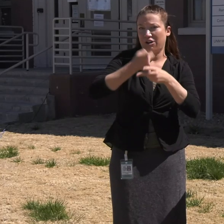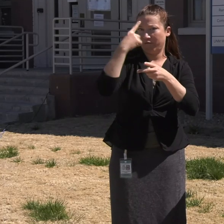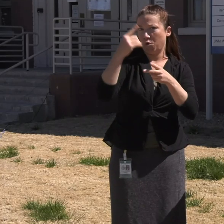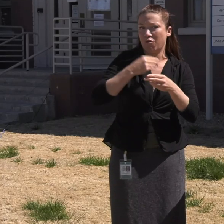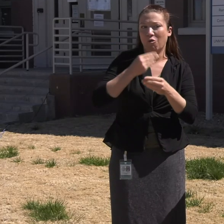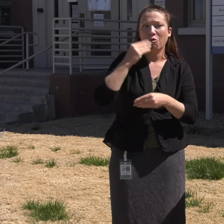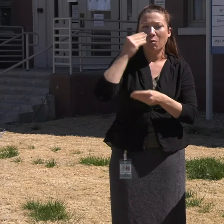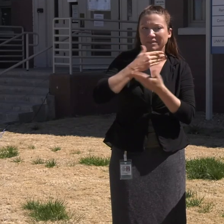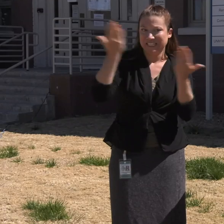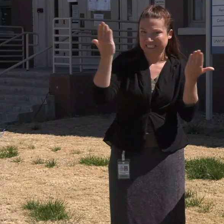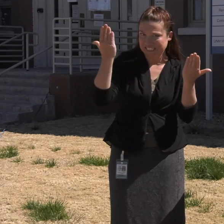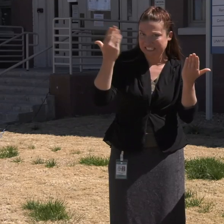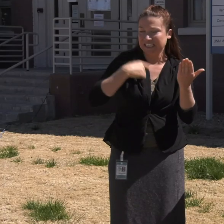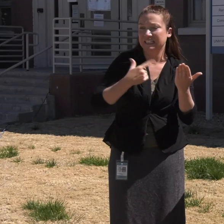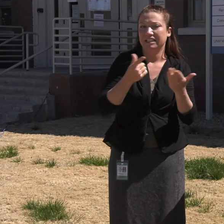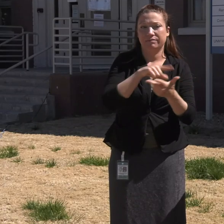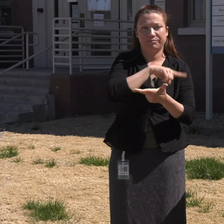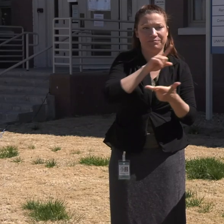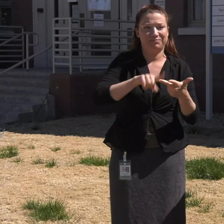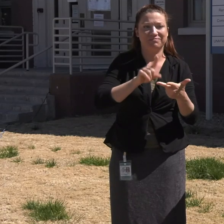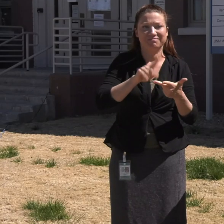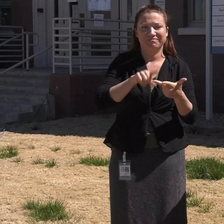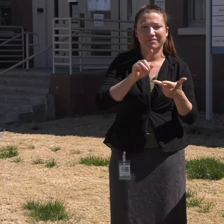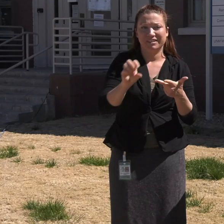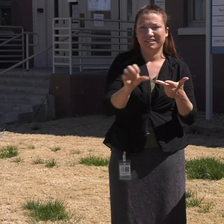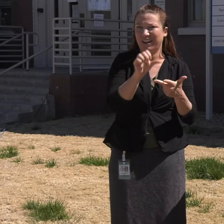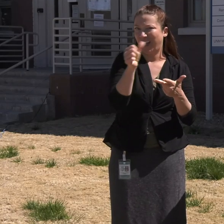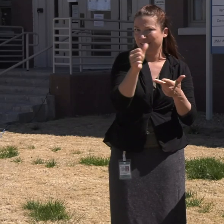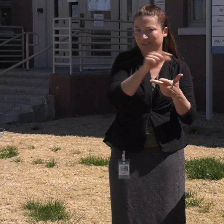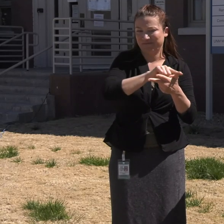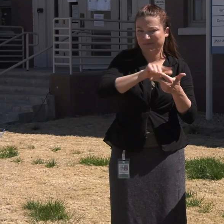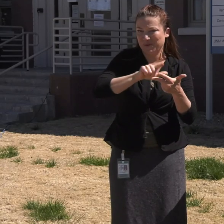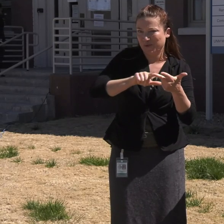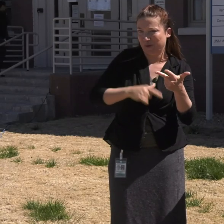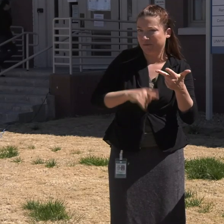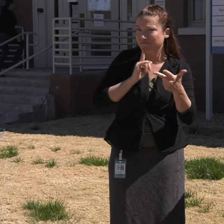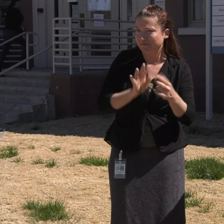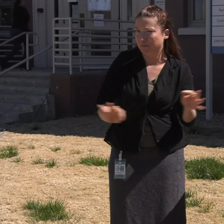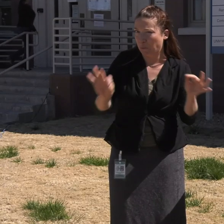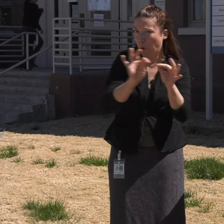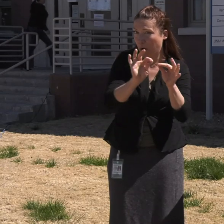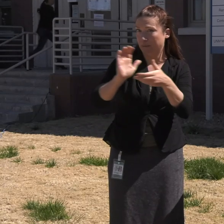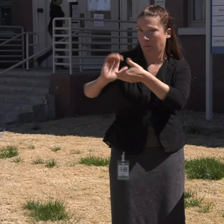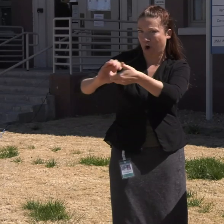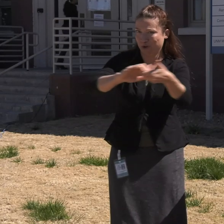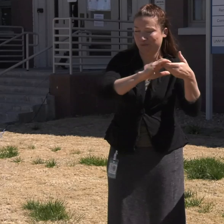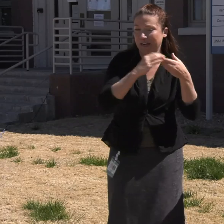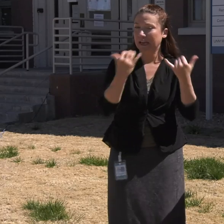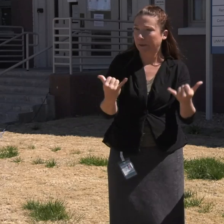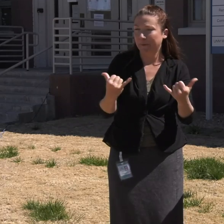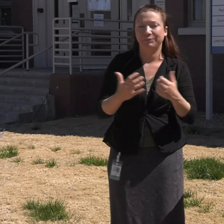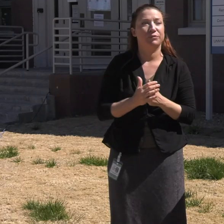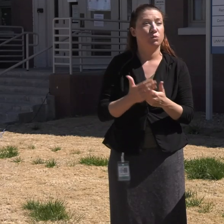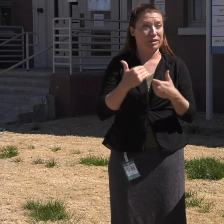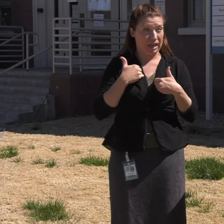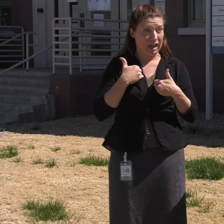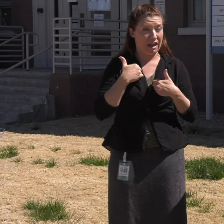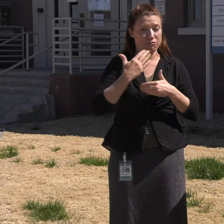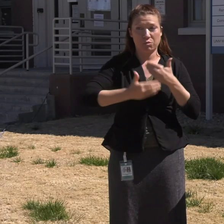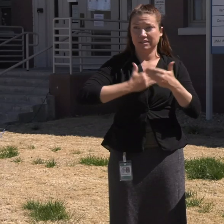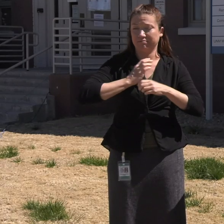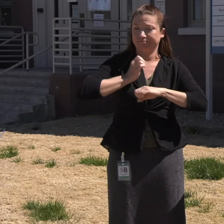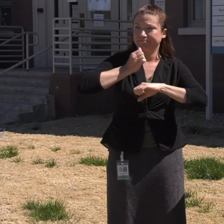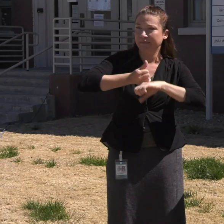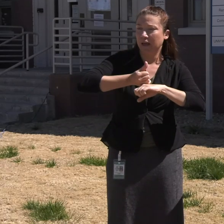core partners. Where we're at right now is we do have a process in place to screen folks that are staying